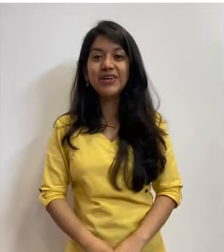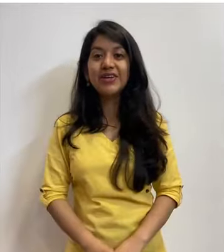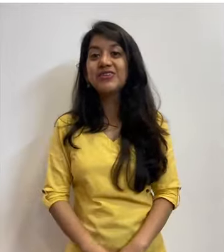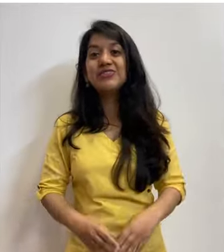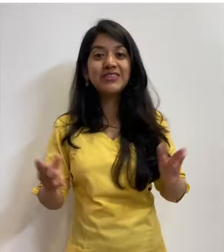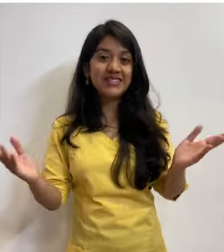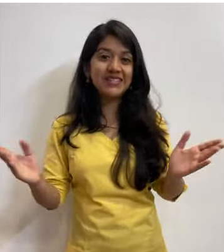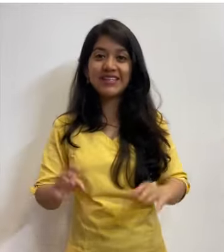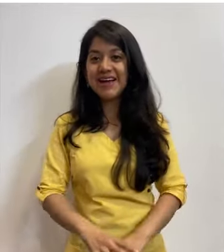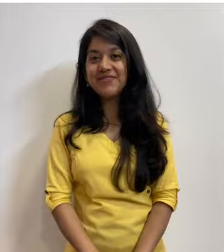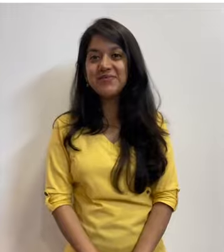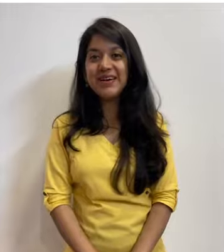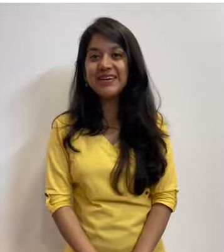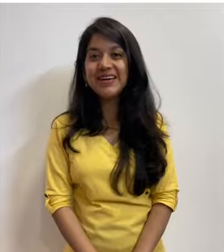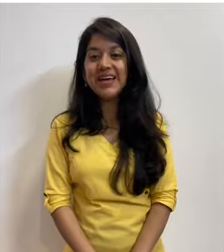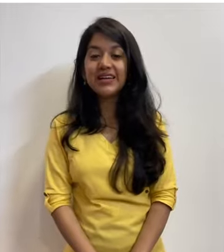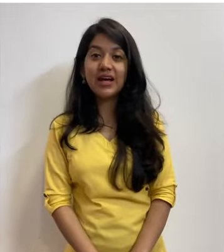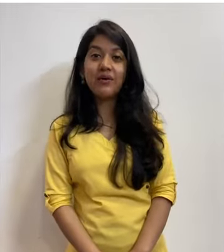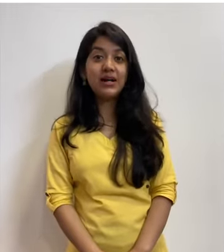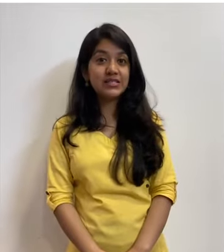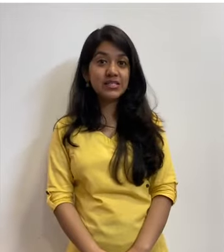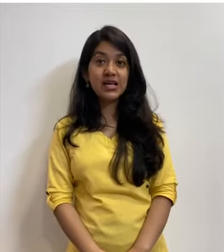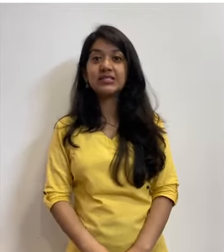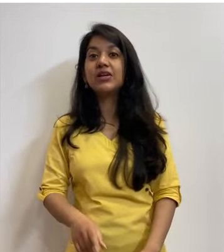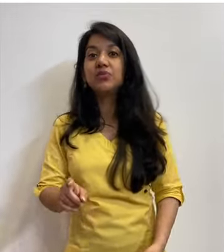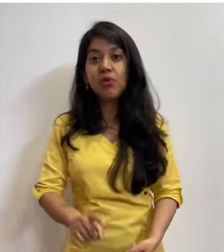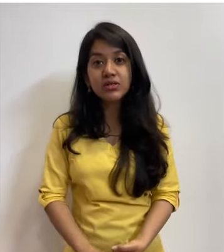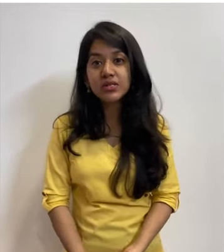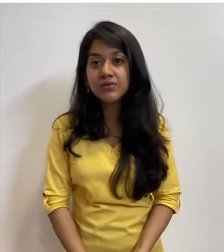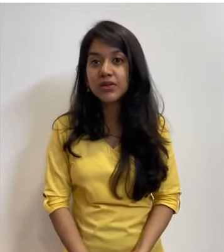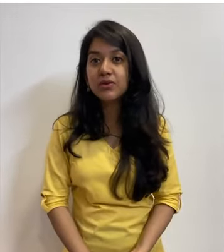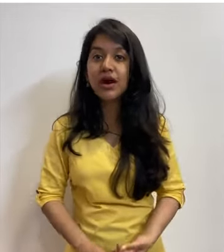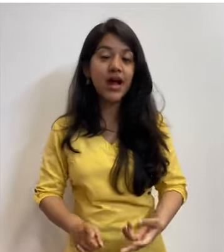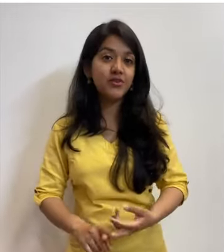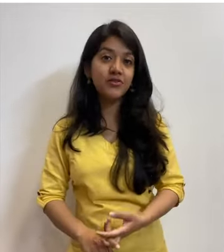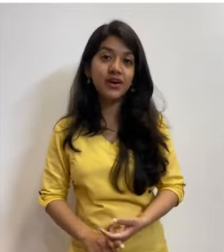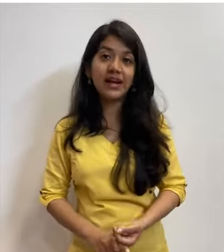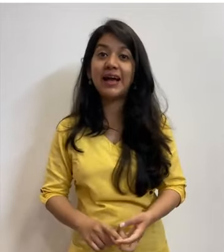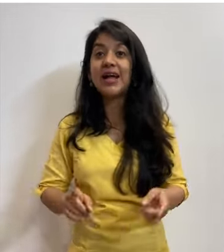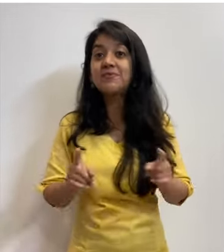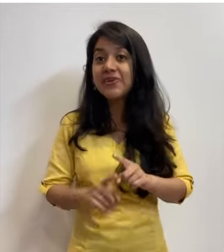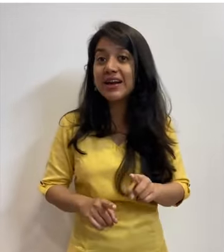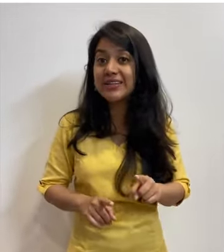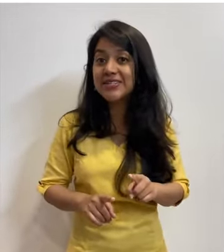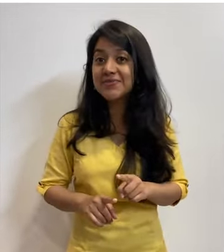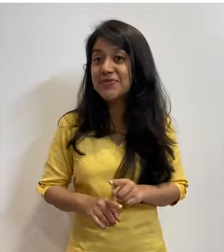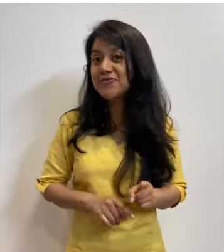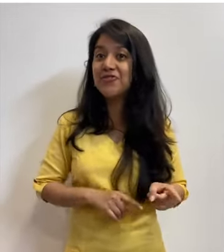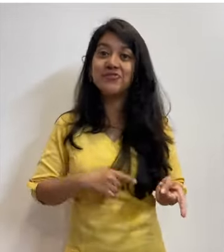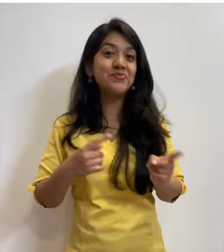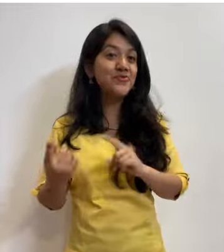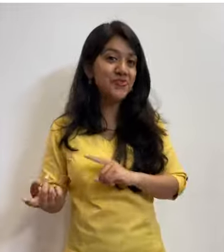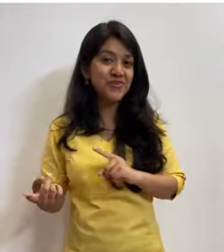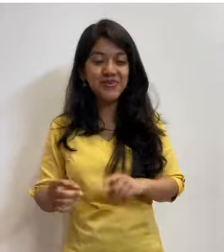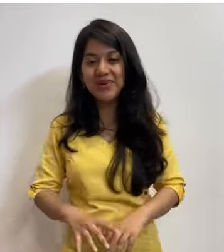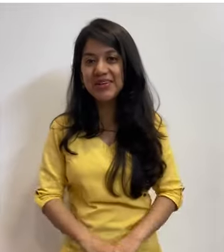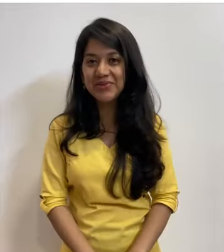So this is the alphabet. Now I'll suggest that you pause the video and rewind and practice before we move on to our